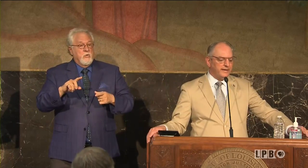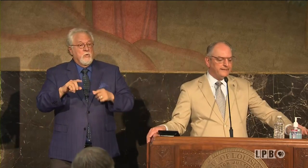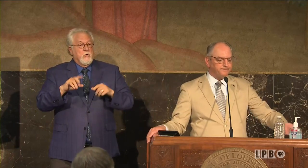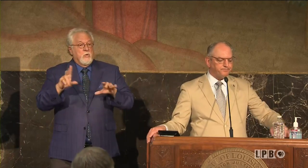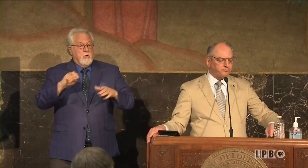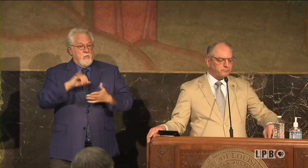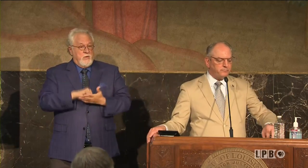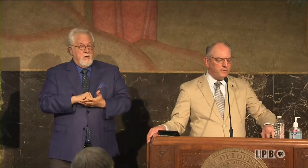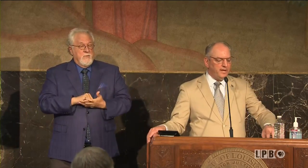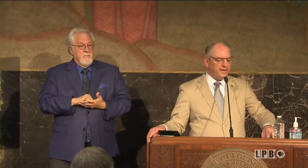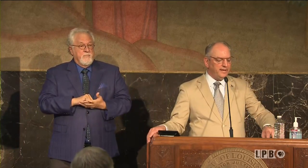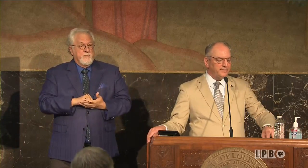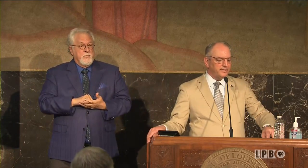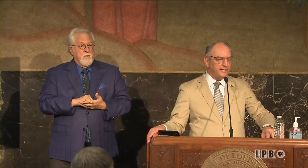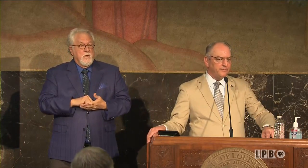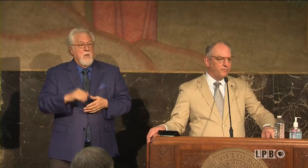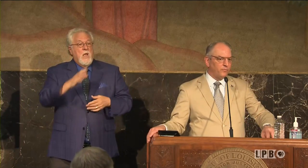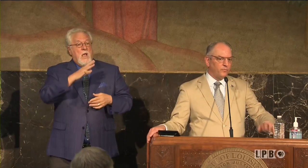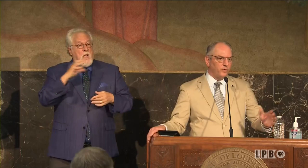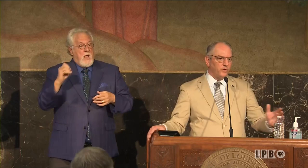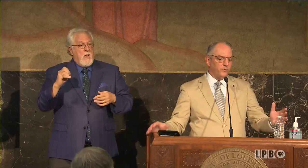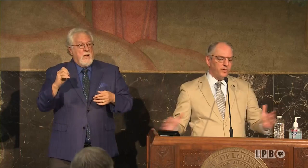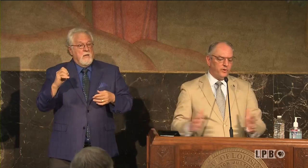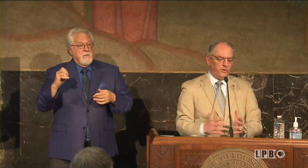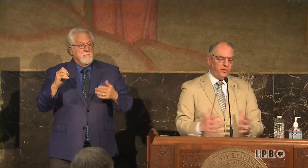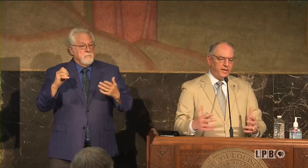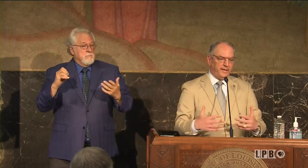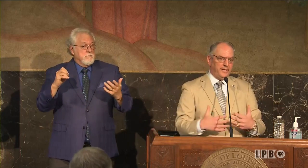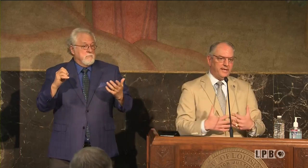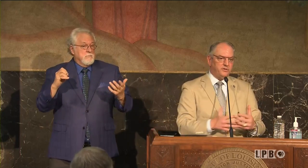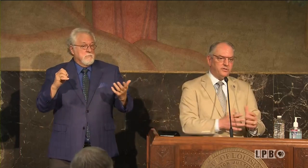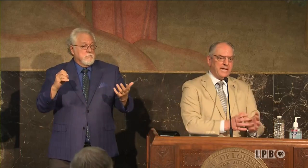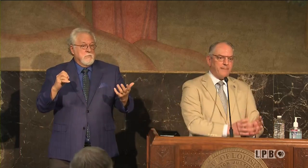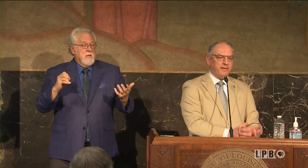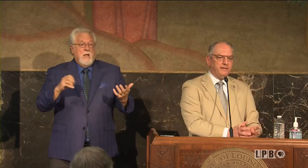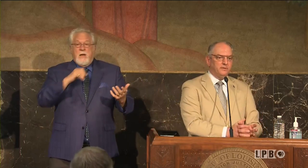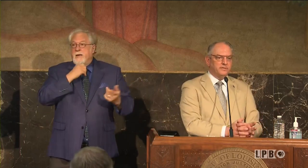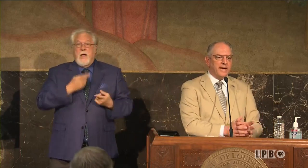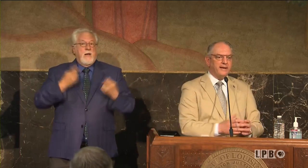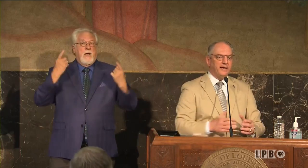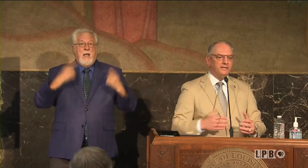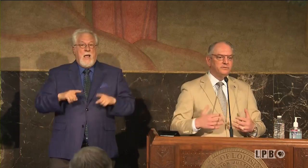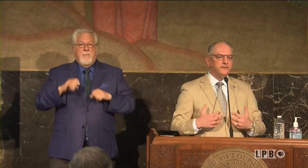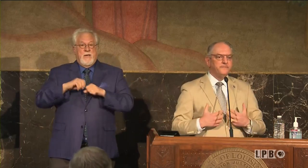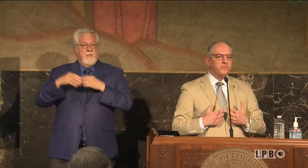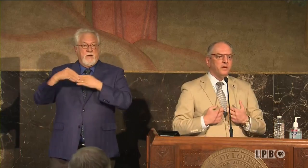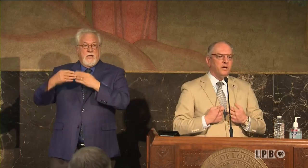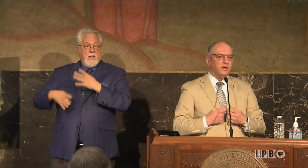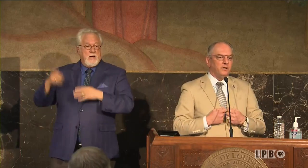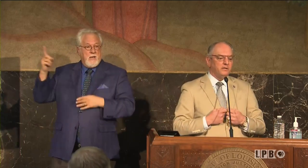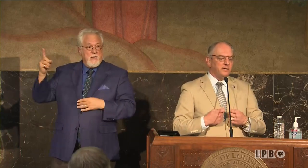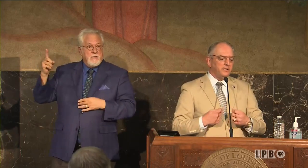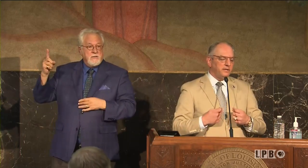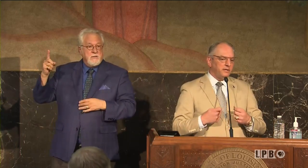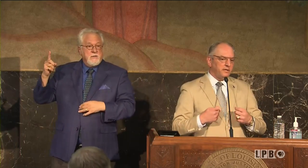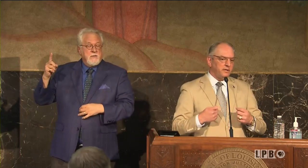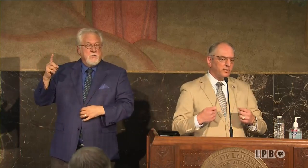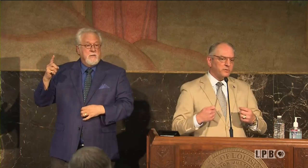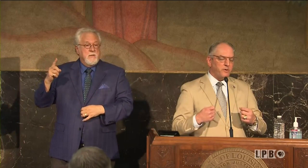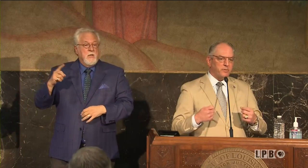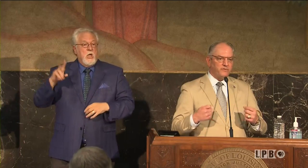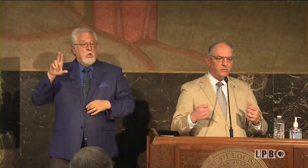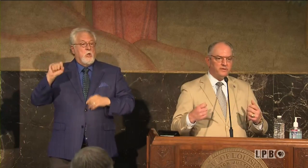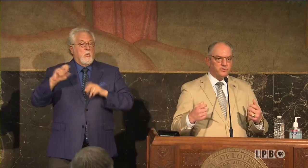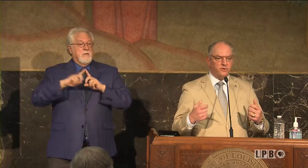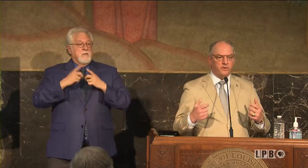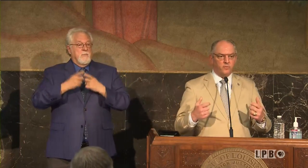it. And you know, it didn't just happen in those guidelines. The U.S.